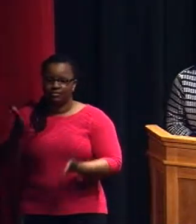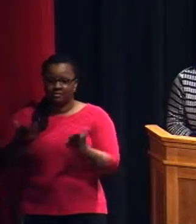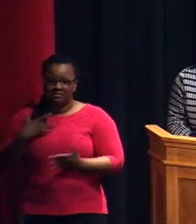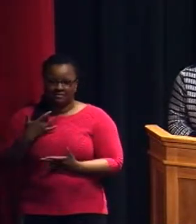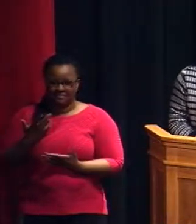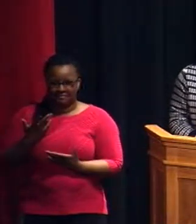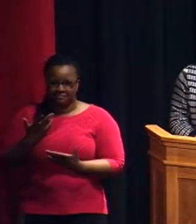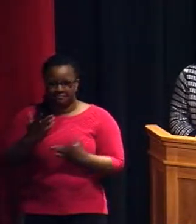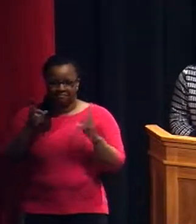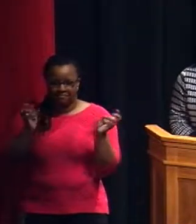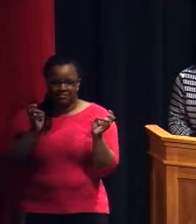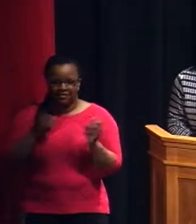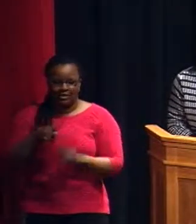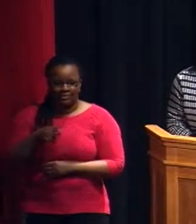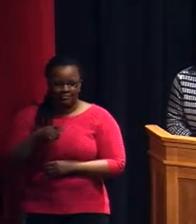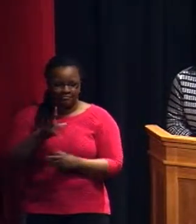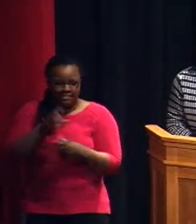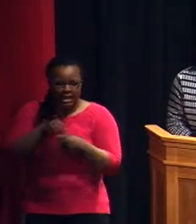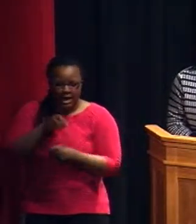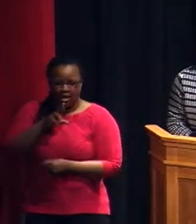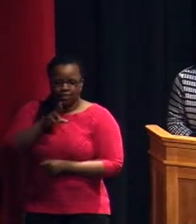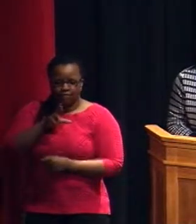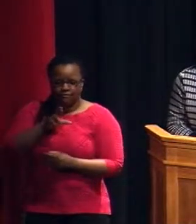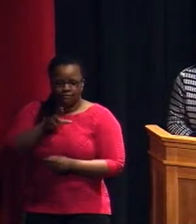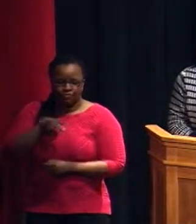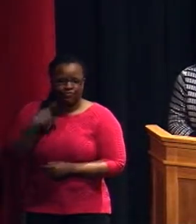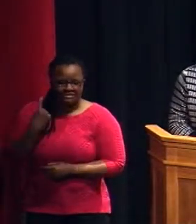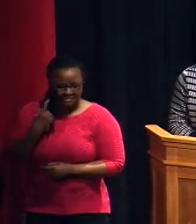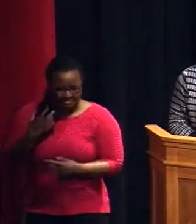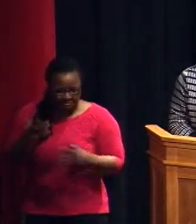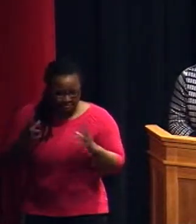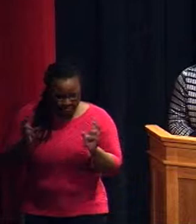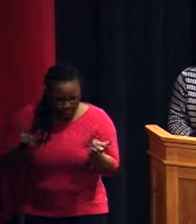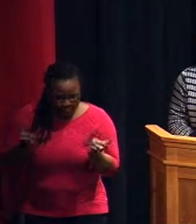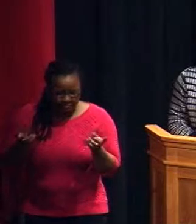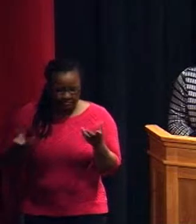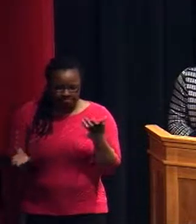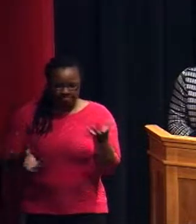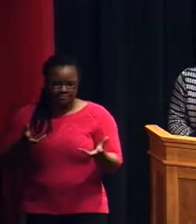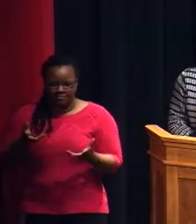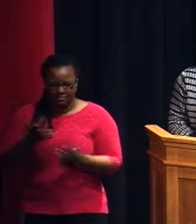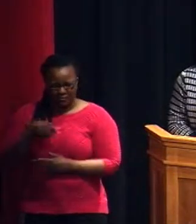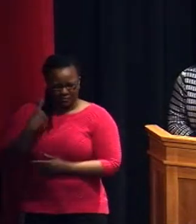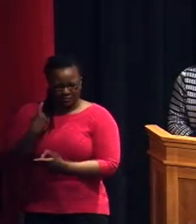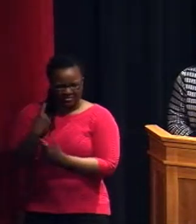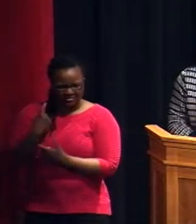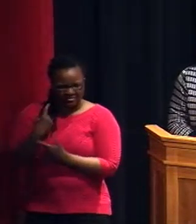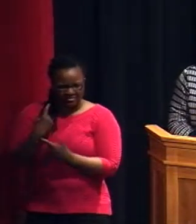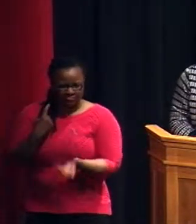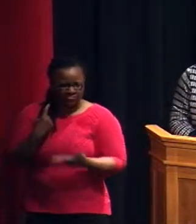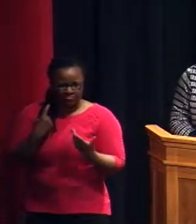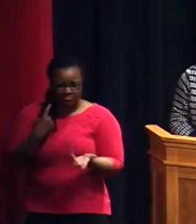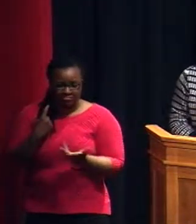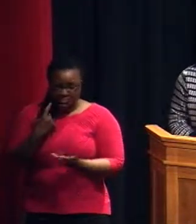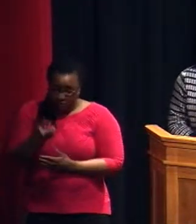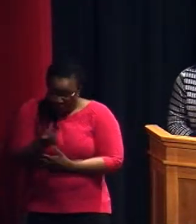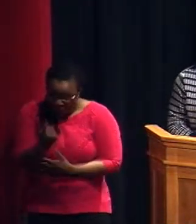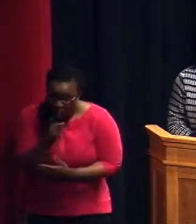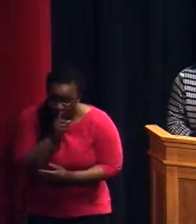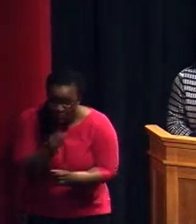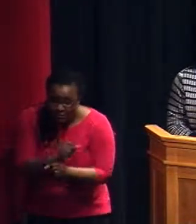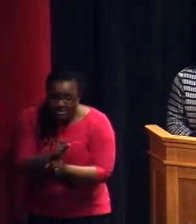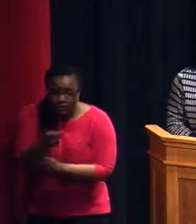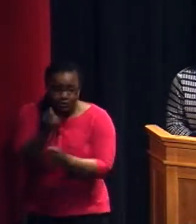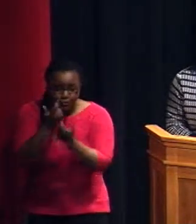risk. You know, the only risk is your unwillingness to dream big. That's the risk.